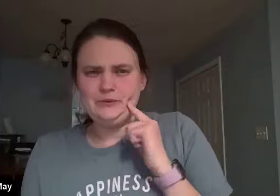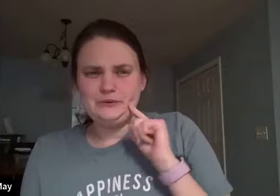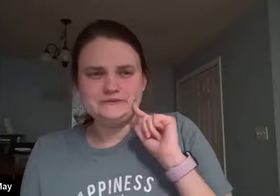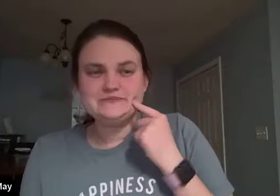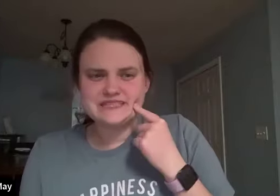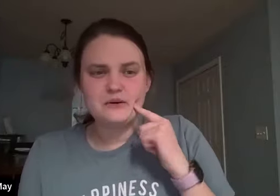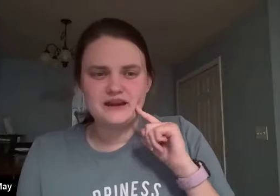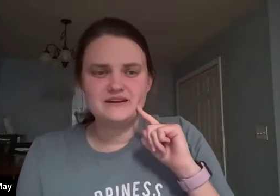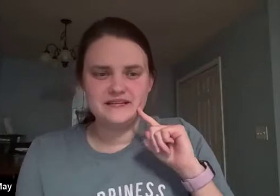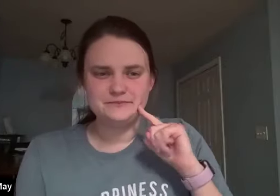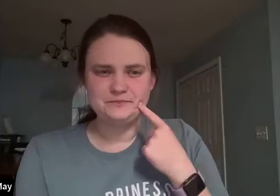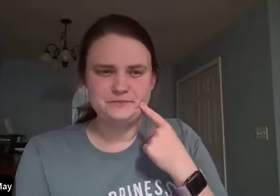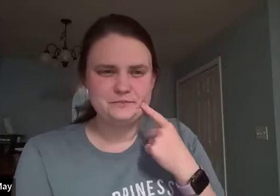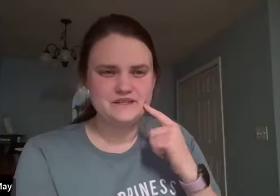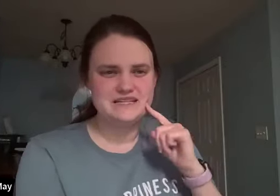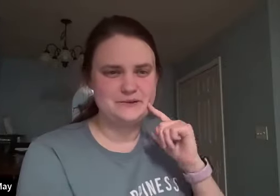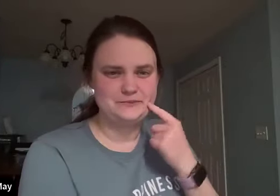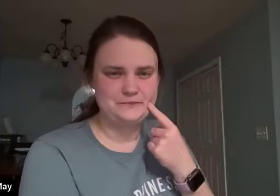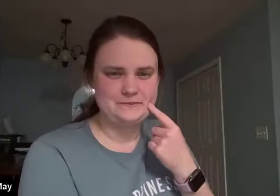ooh, sour kind of face, sour.